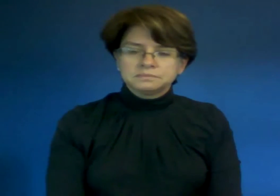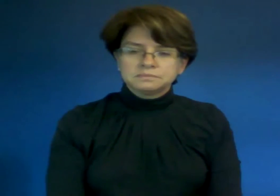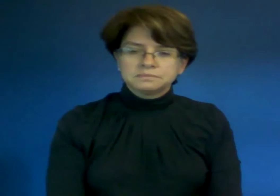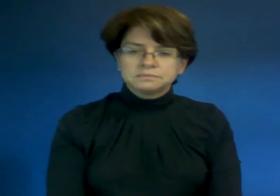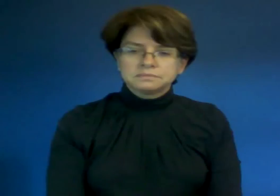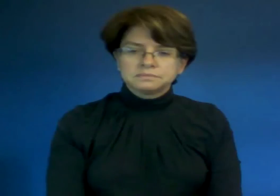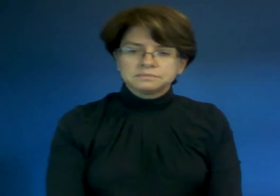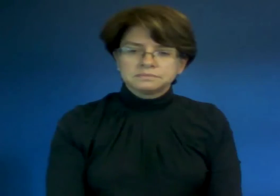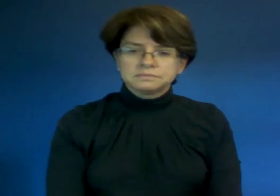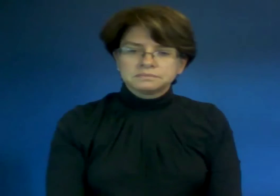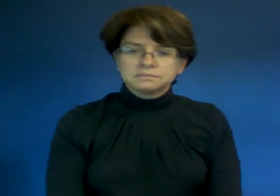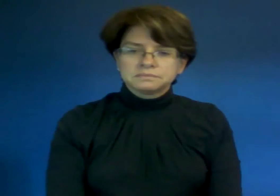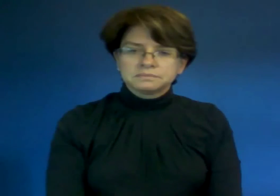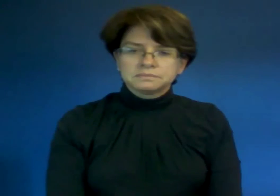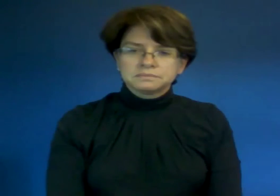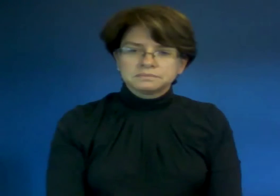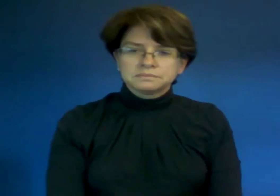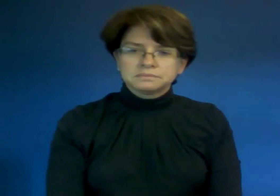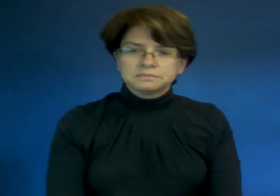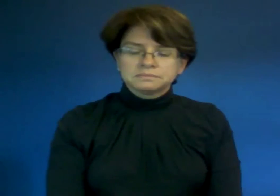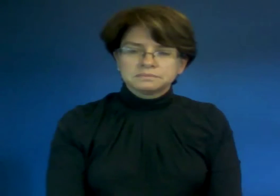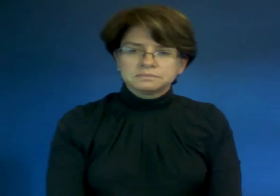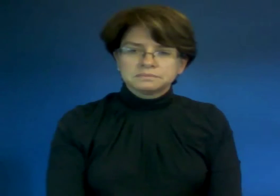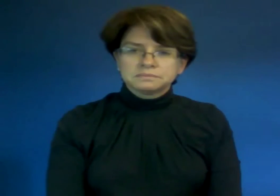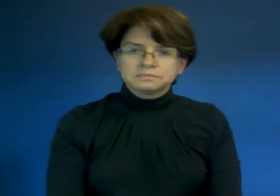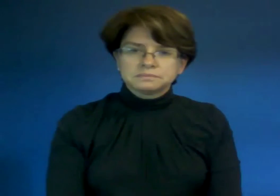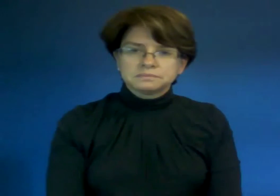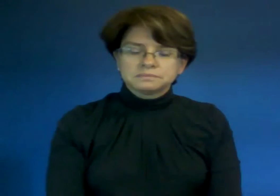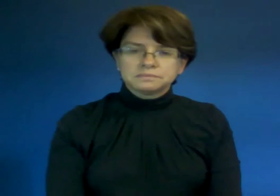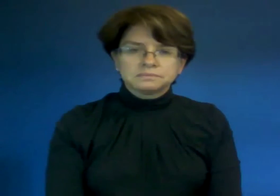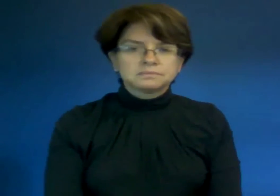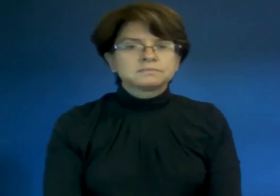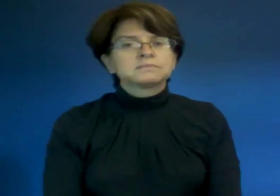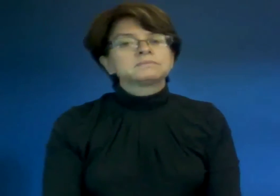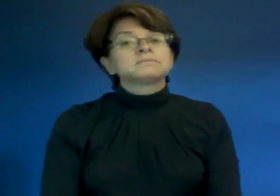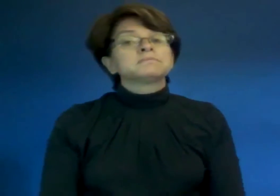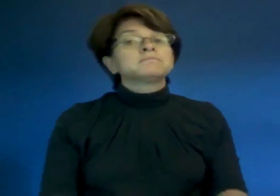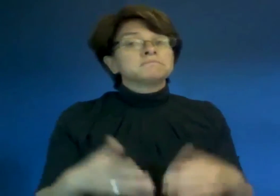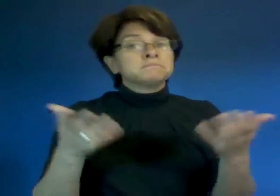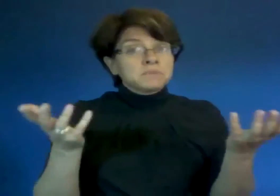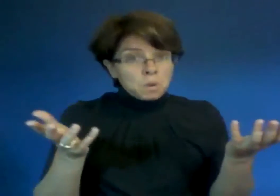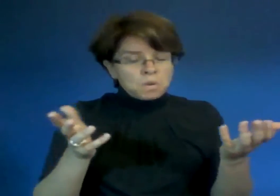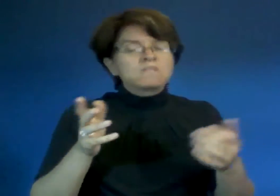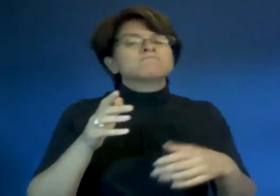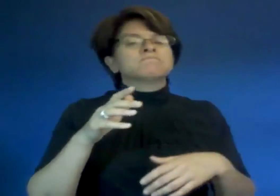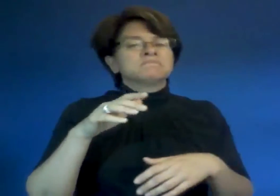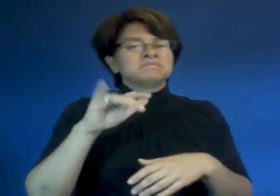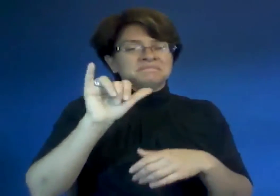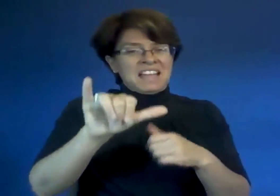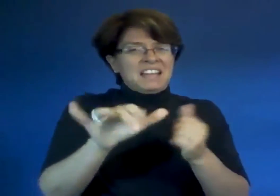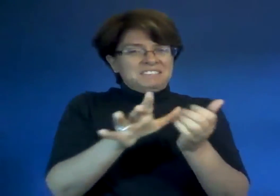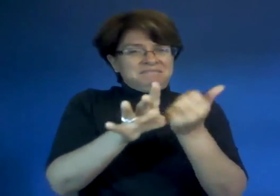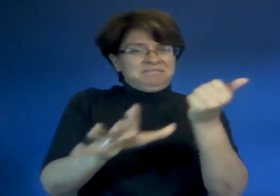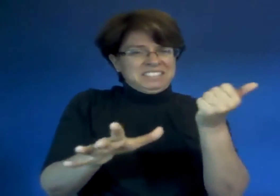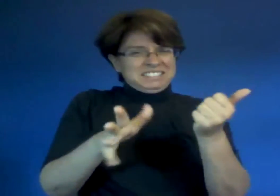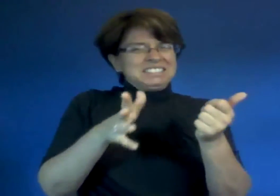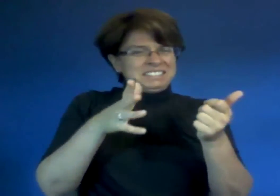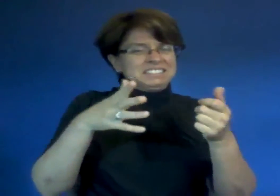food. We're very stingy with water, and if there's any doubt, we'd rather keep it in our body and deal with it with our urinary system. In the